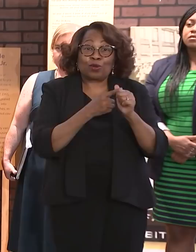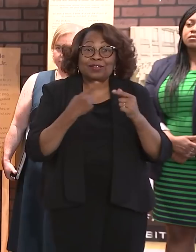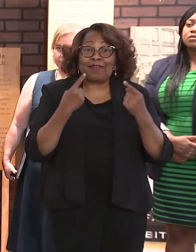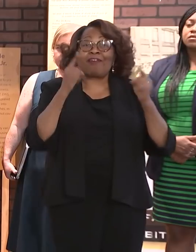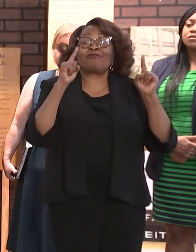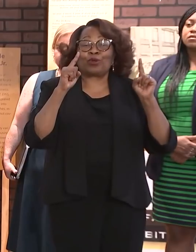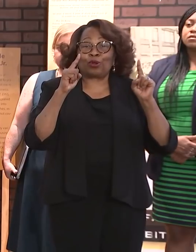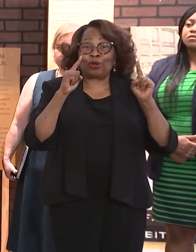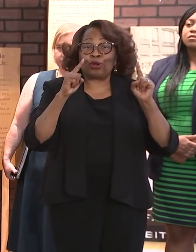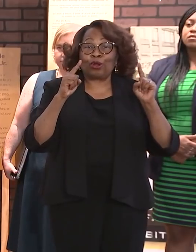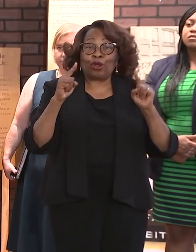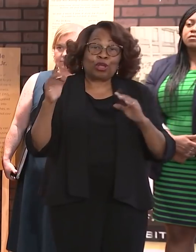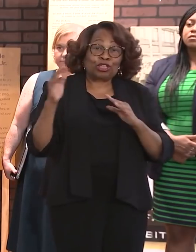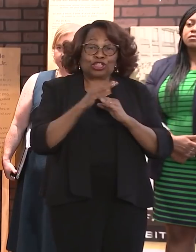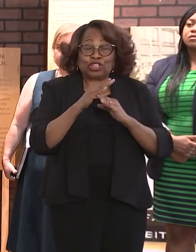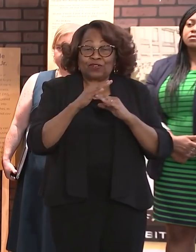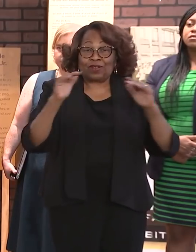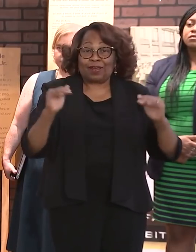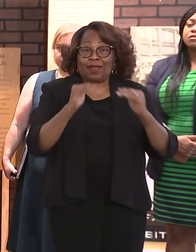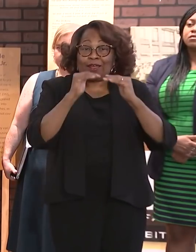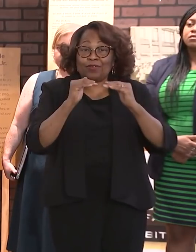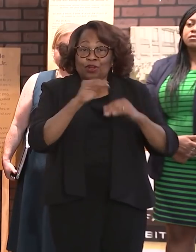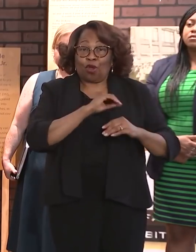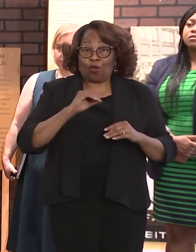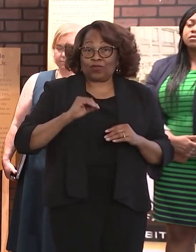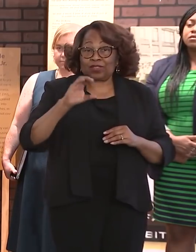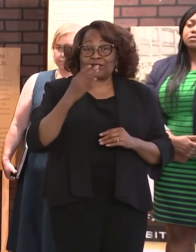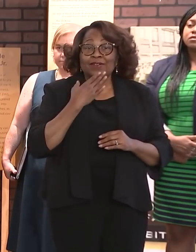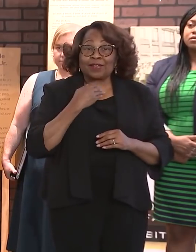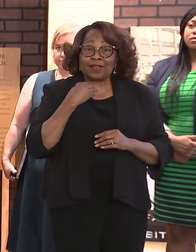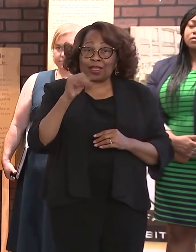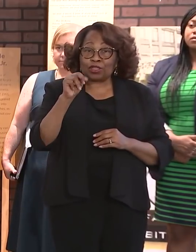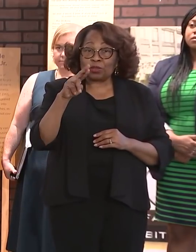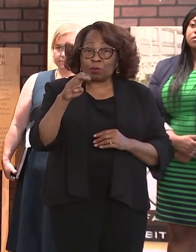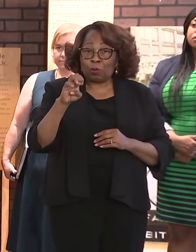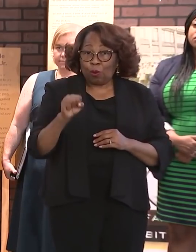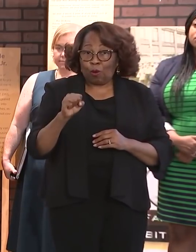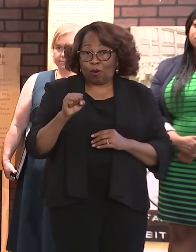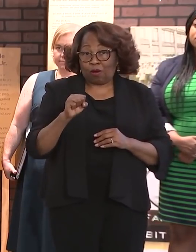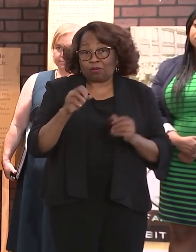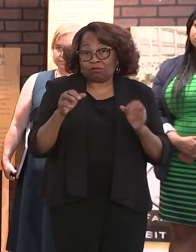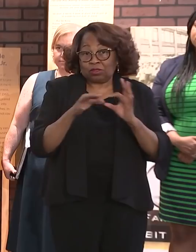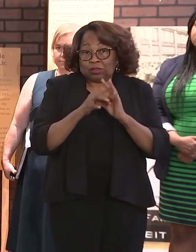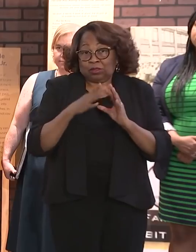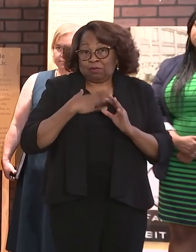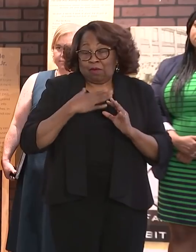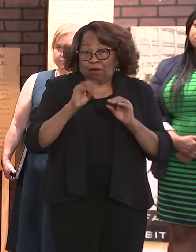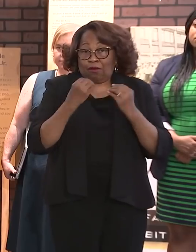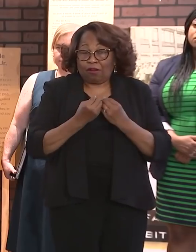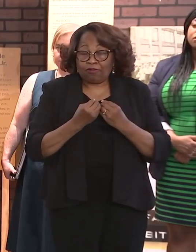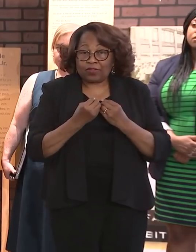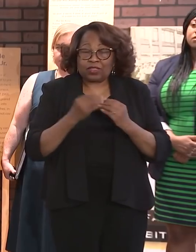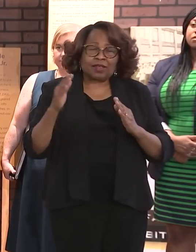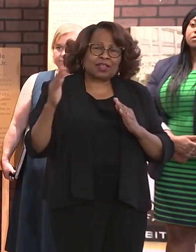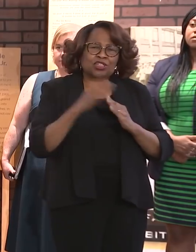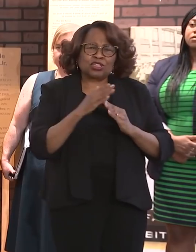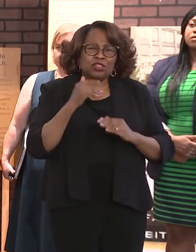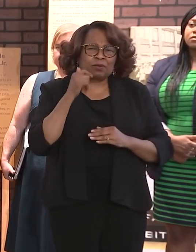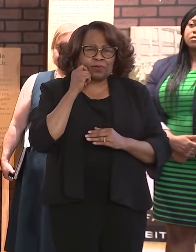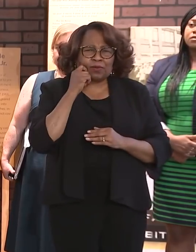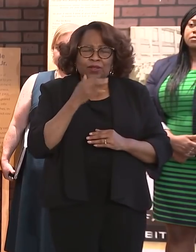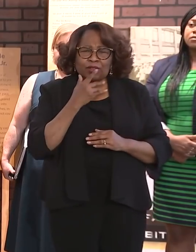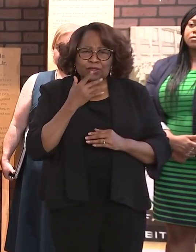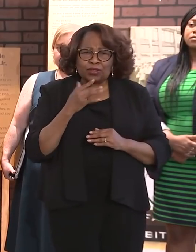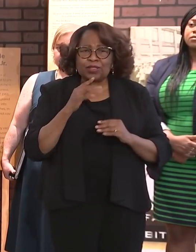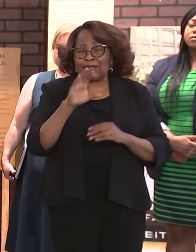Chief Equity Officer role that Candace Moore occupies in my office, and the Chief Racial Equity Officer